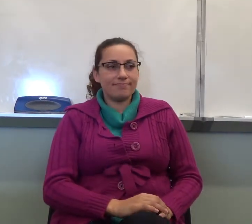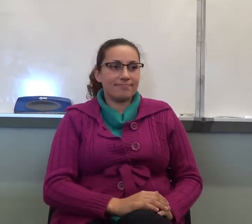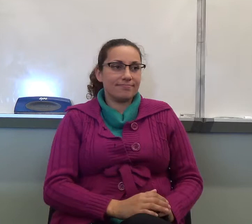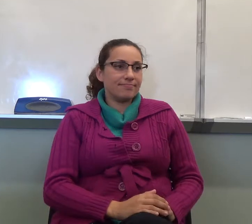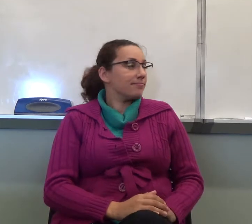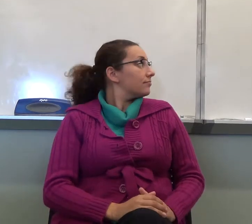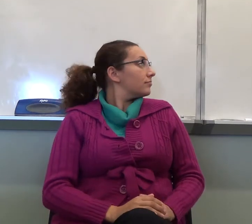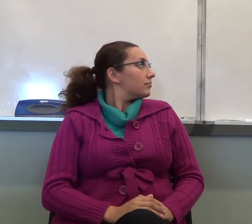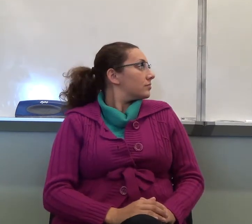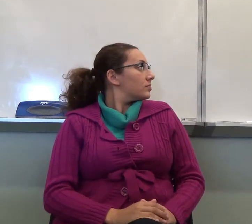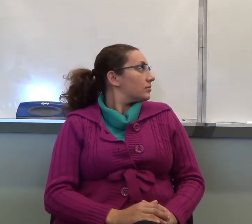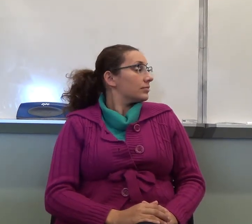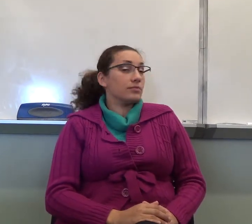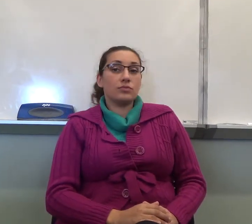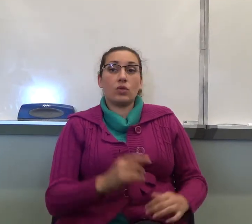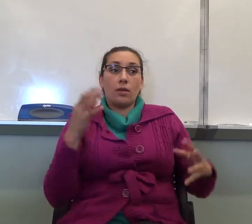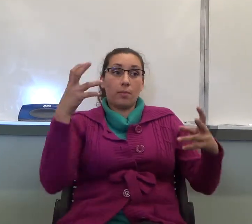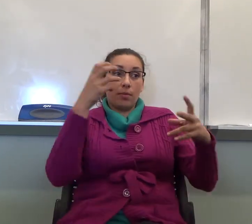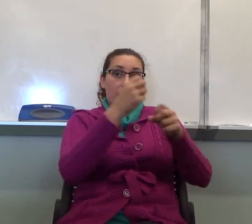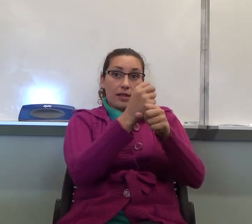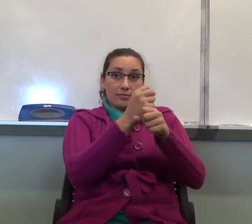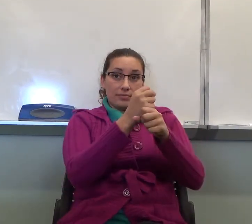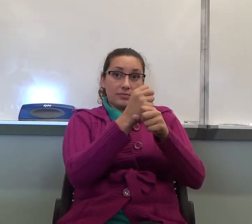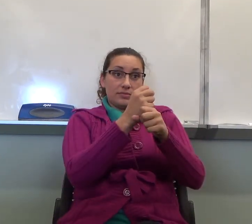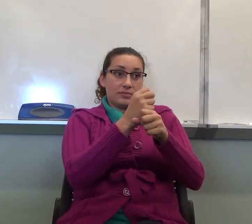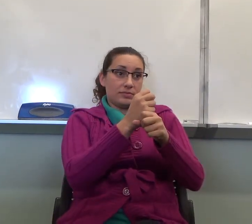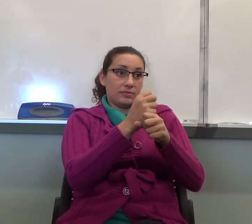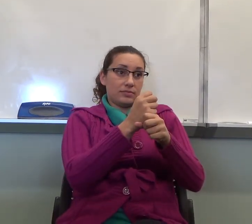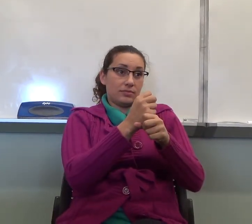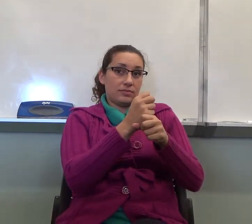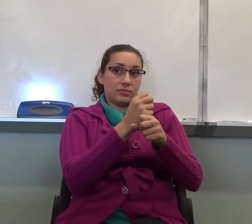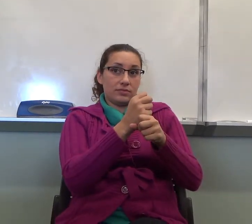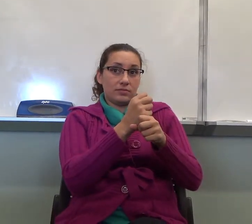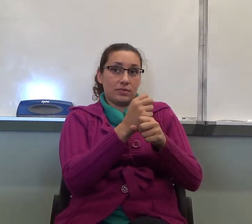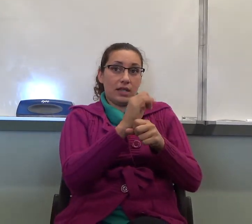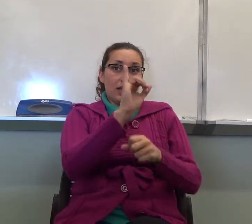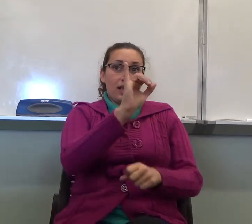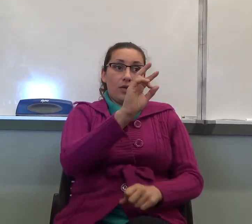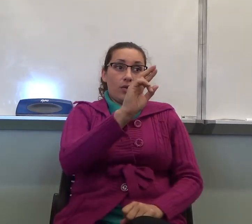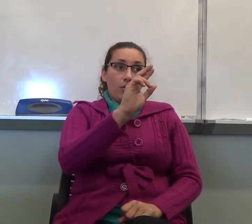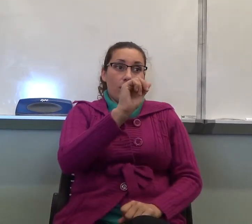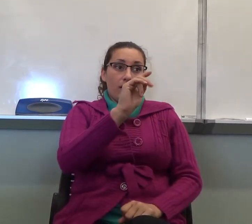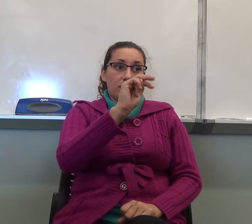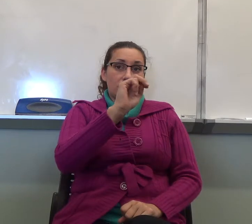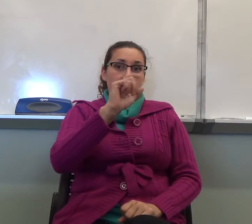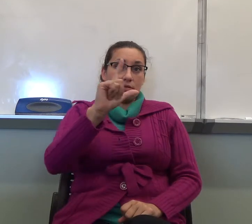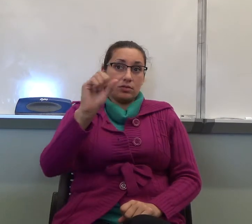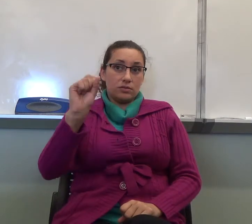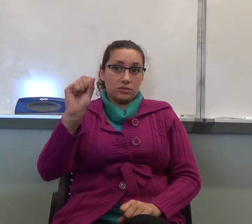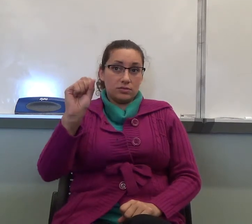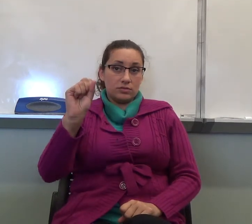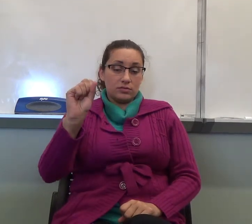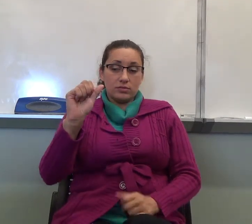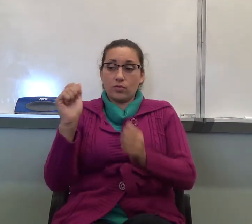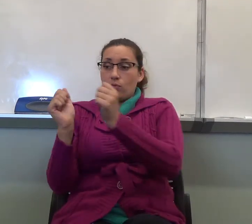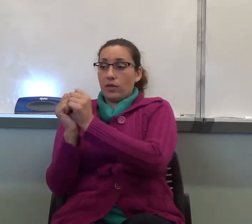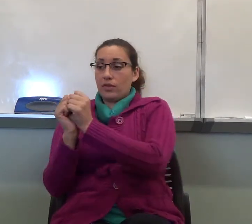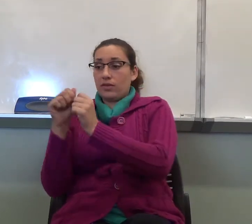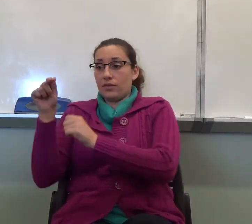All right, if you combine these things, which are called irrationals, with these things, which are called